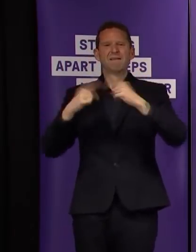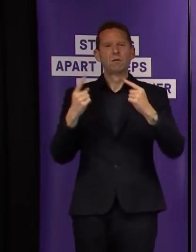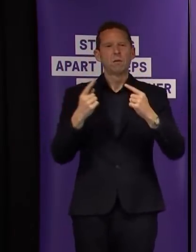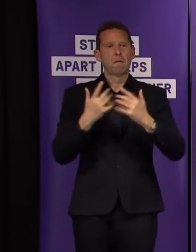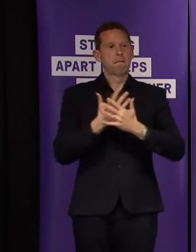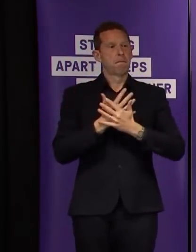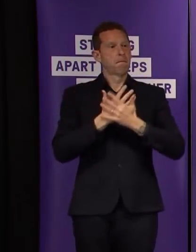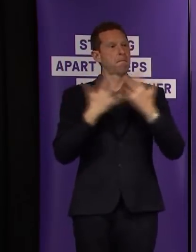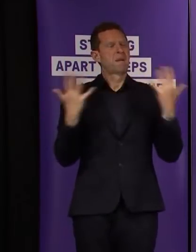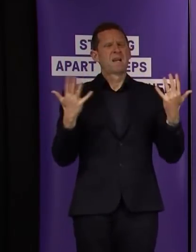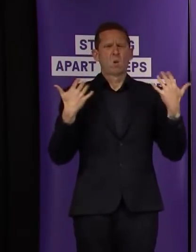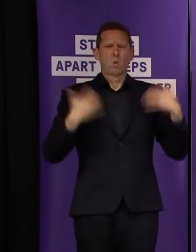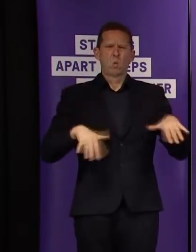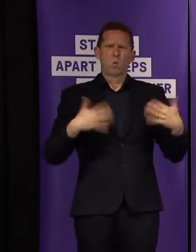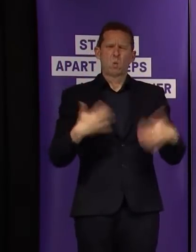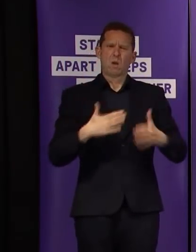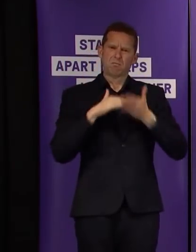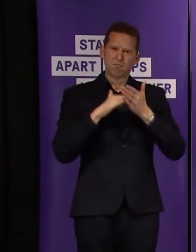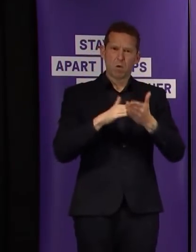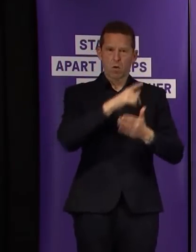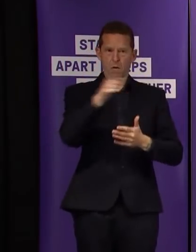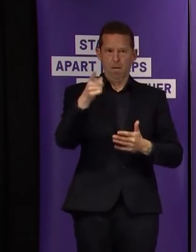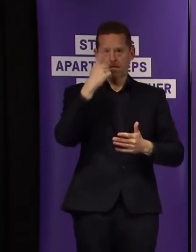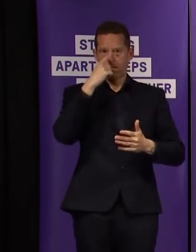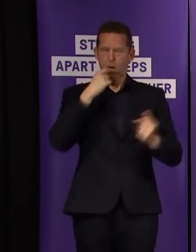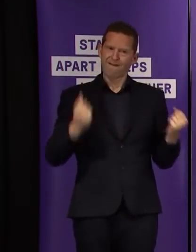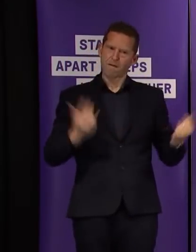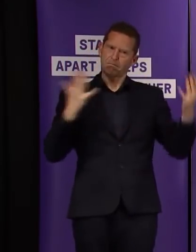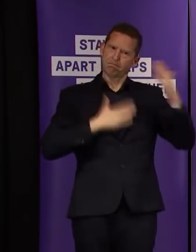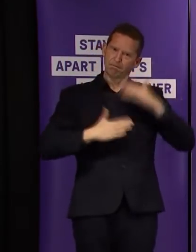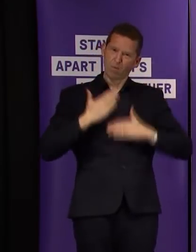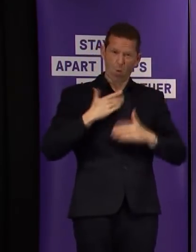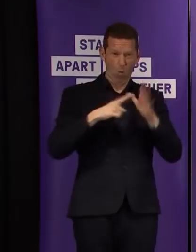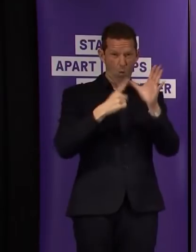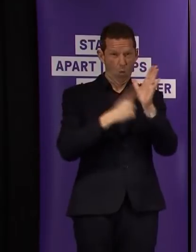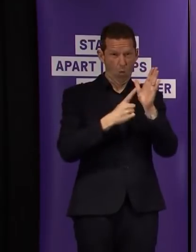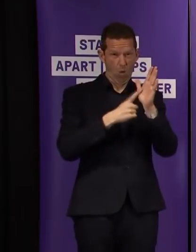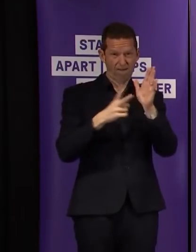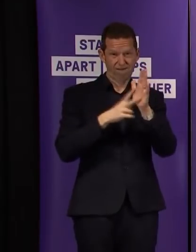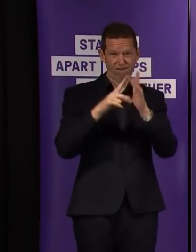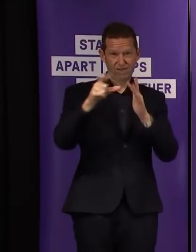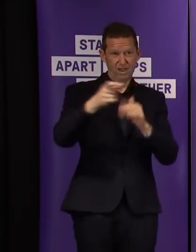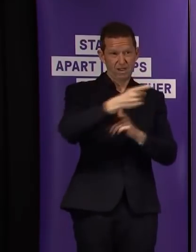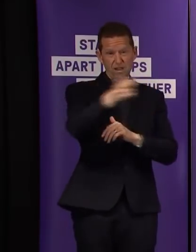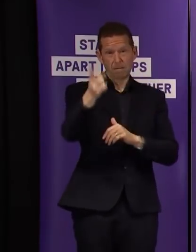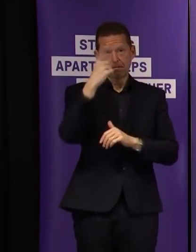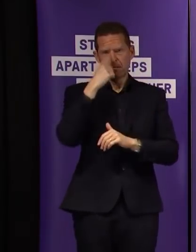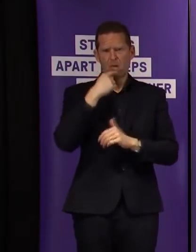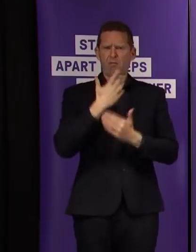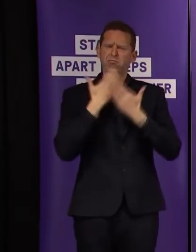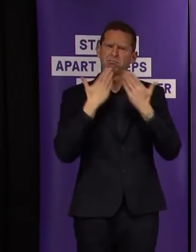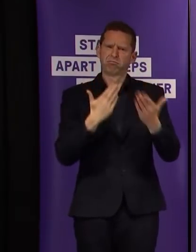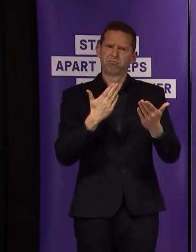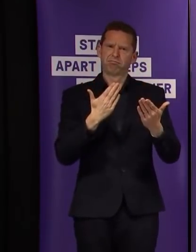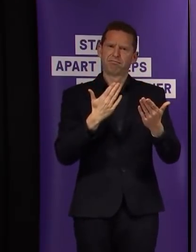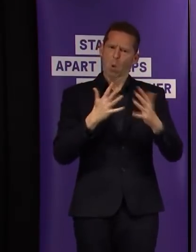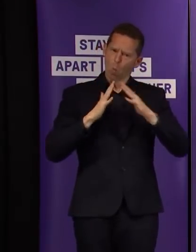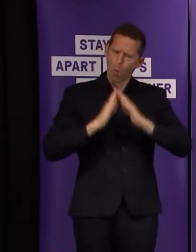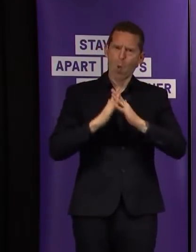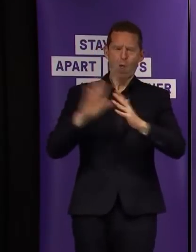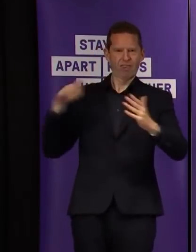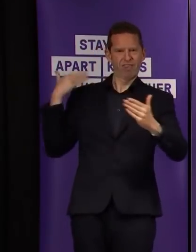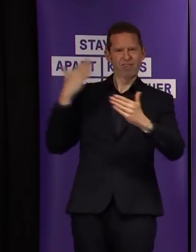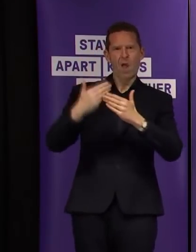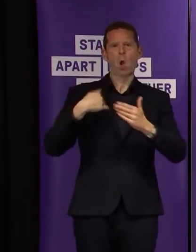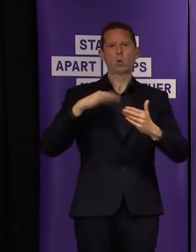difference is the work and the contribution and the sacrifice that every single Victorian is making. And I want that to count for something. I do not want to